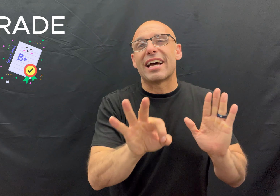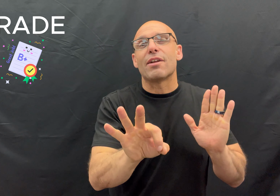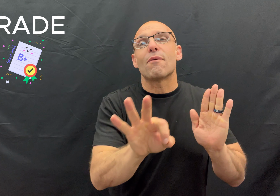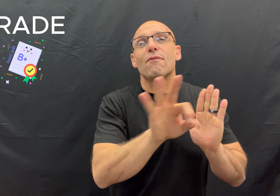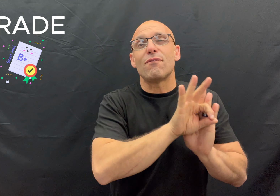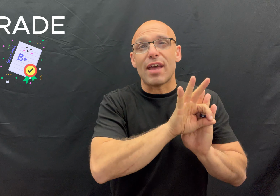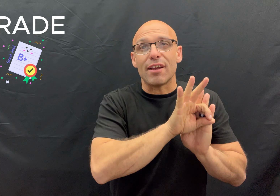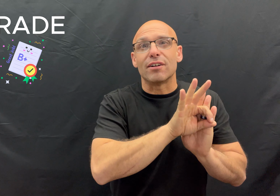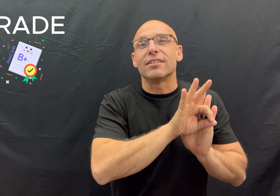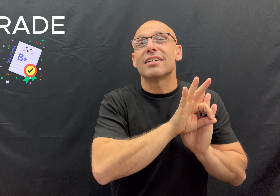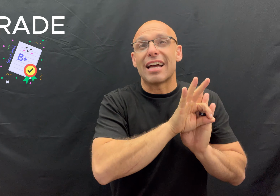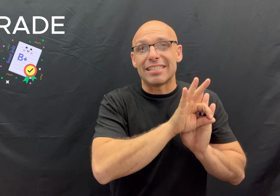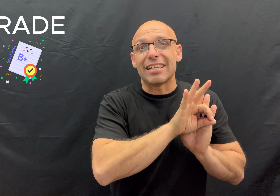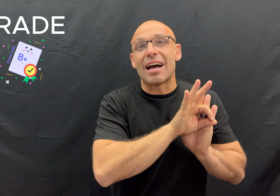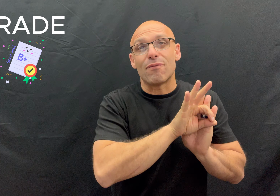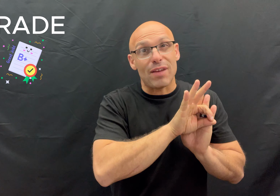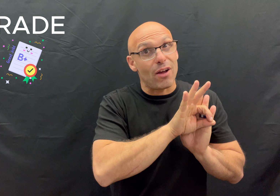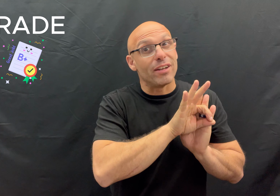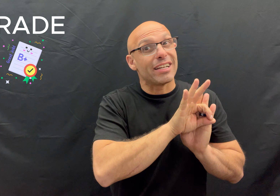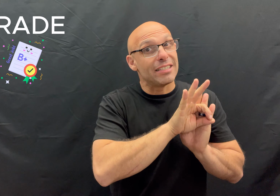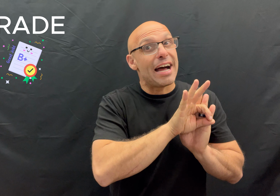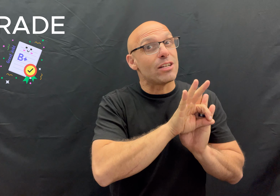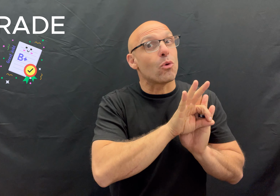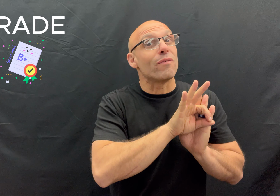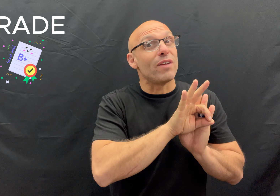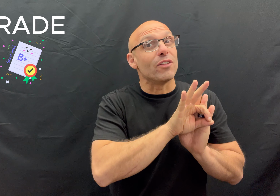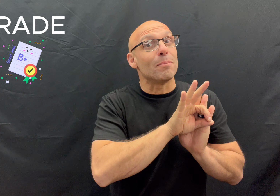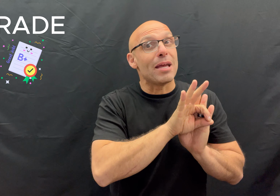sign failed, as in I failed a class or I failed the paper.